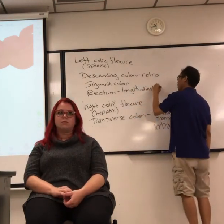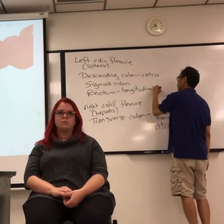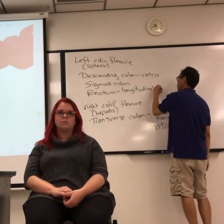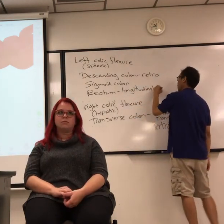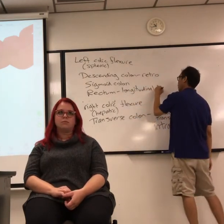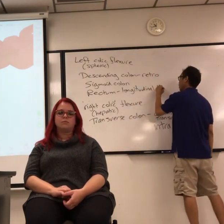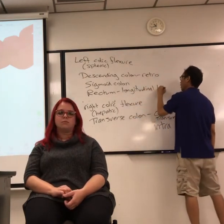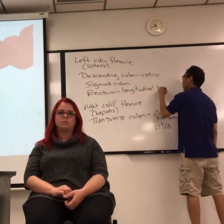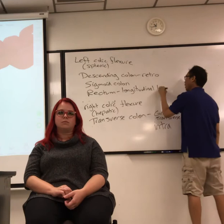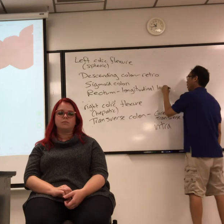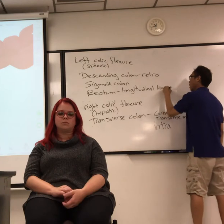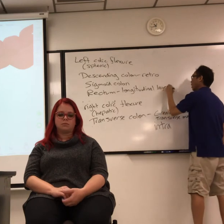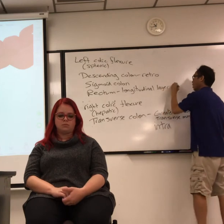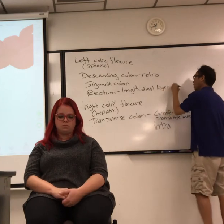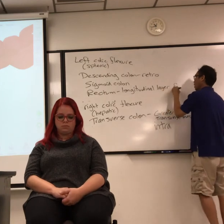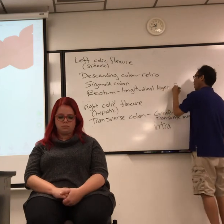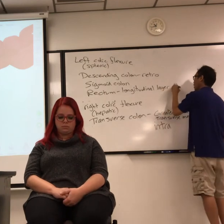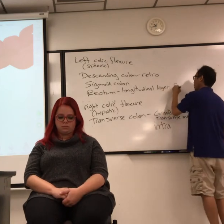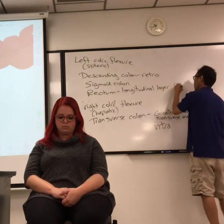longitudinal layer